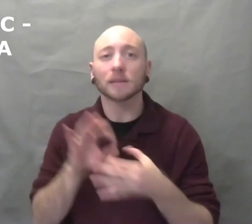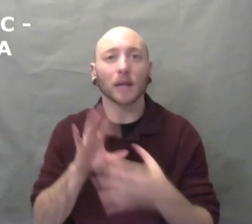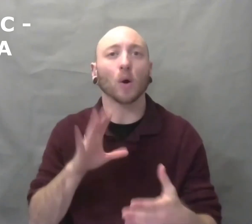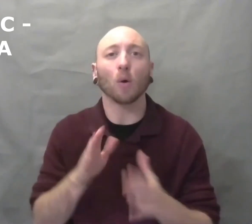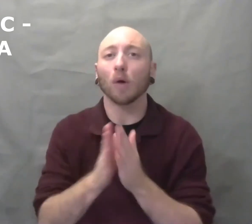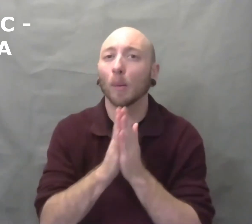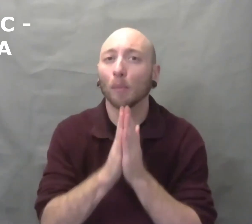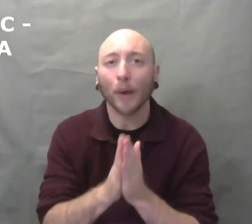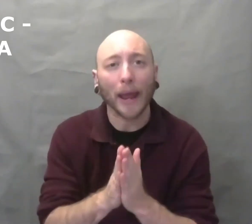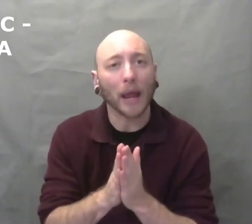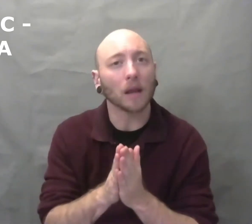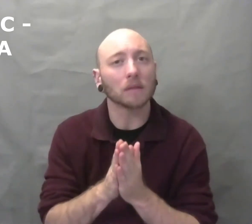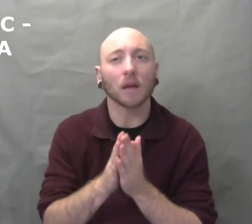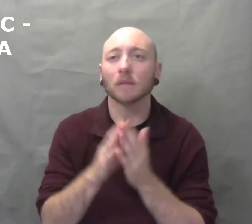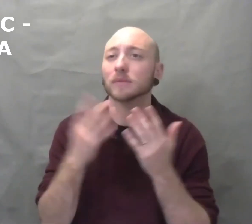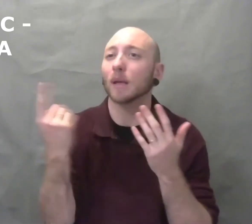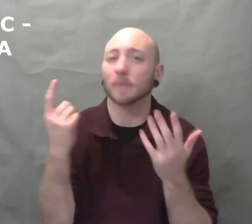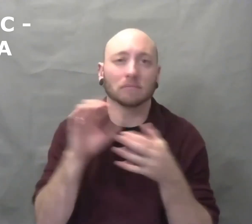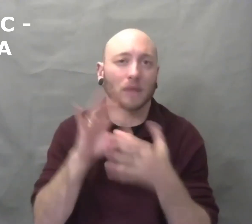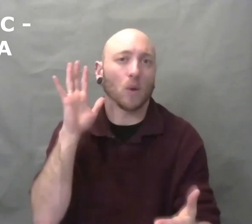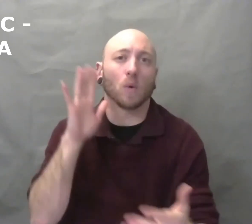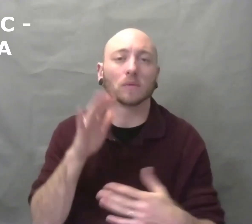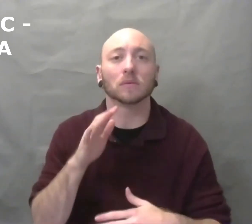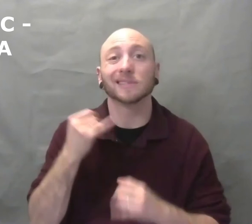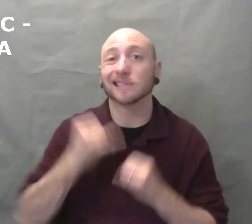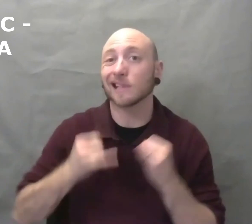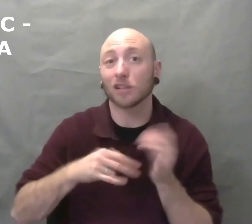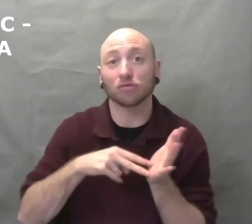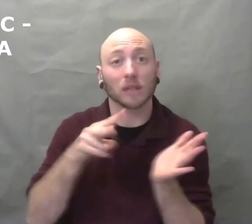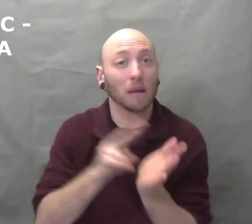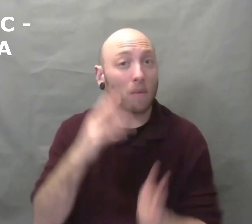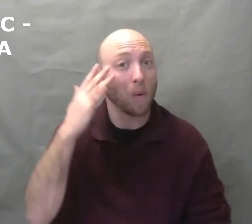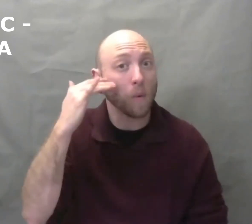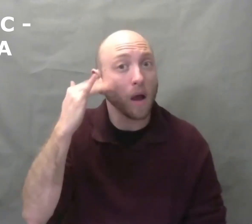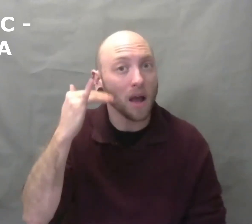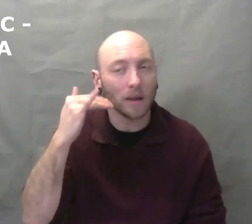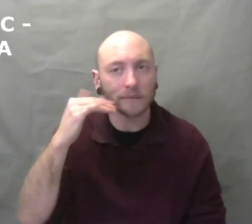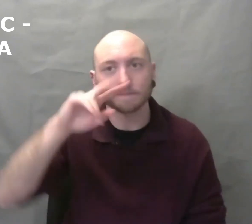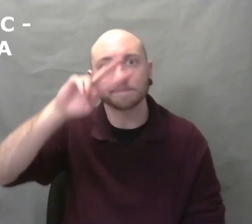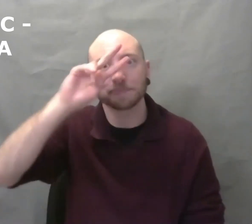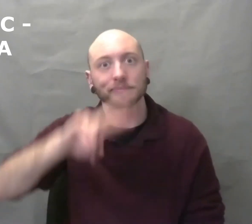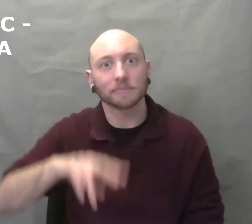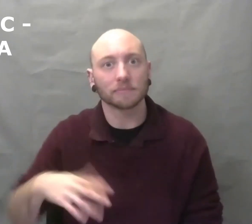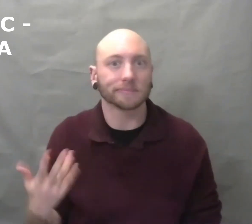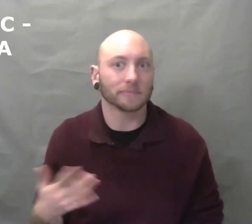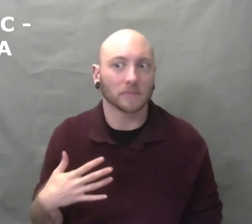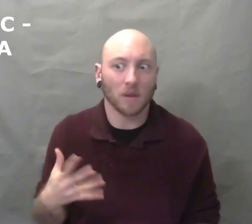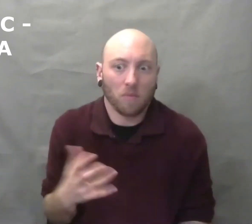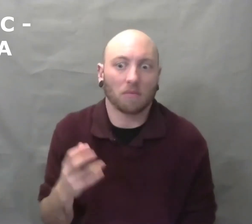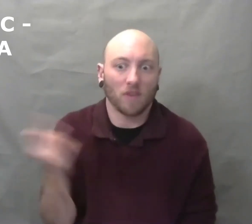get over the resentment. And then the last one was just stupidity. You know, I just wanted to be fucked up, and it wasn't even over alcohol.